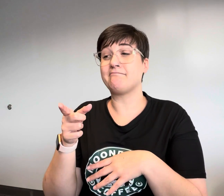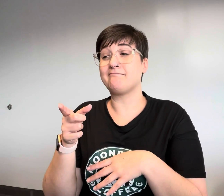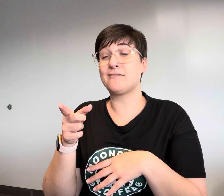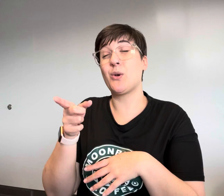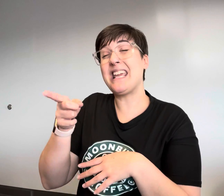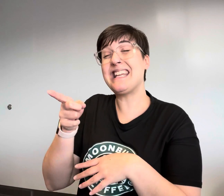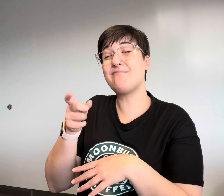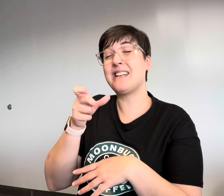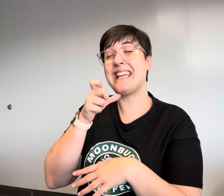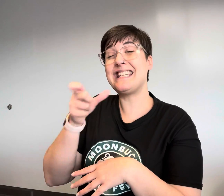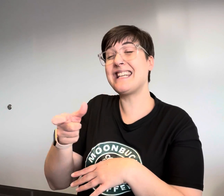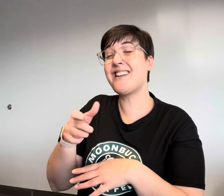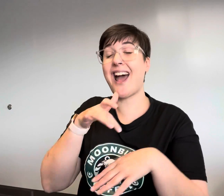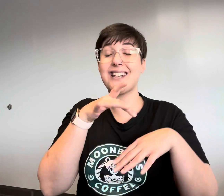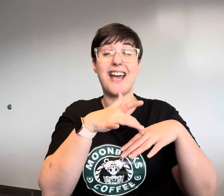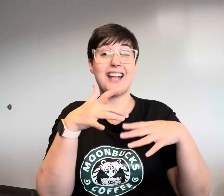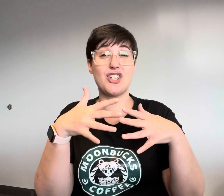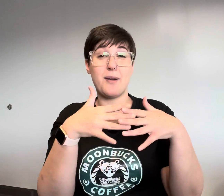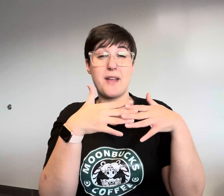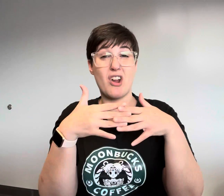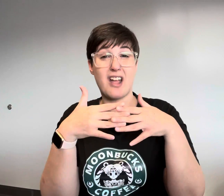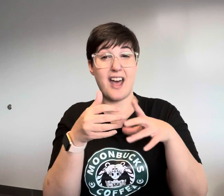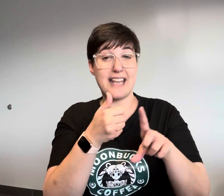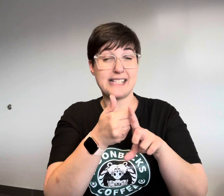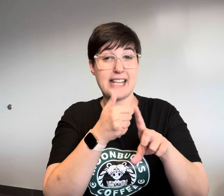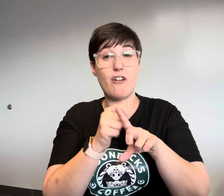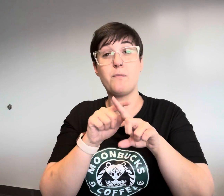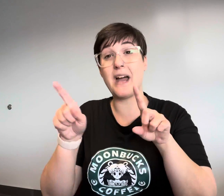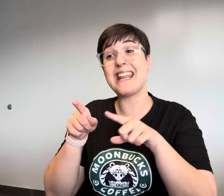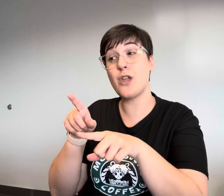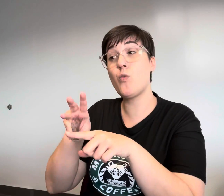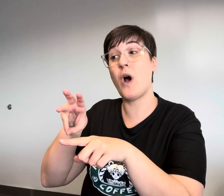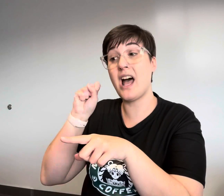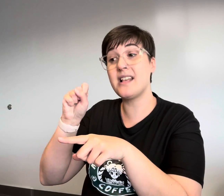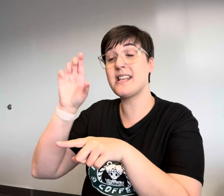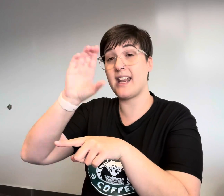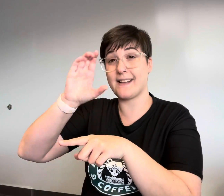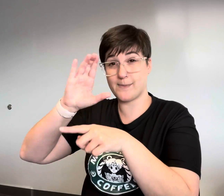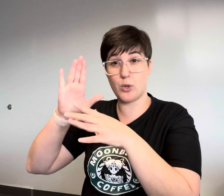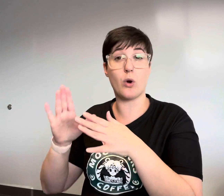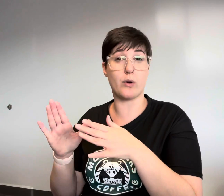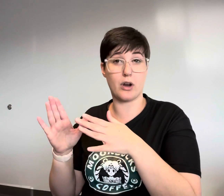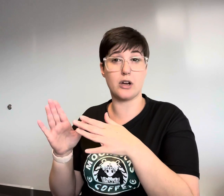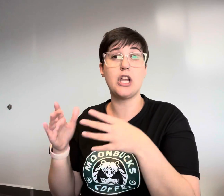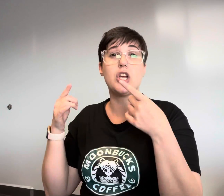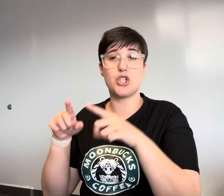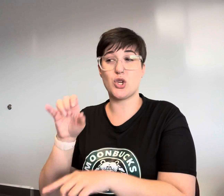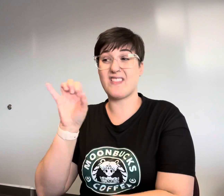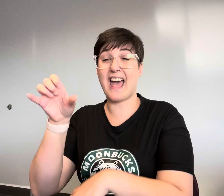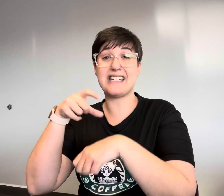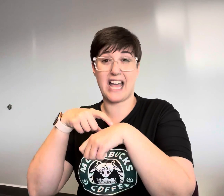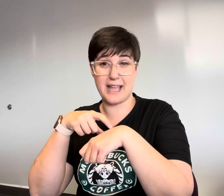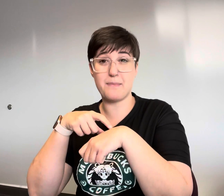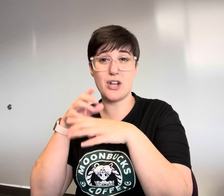So he did not touch America itself, but he was an explorer during that time